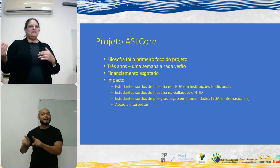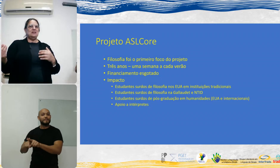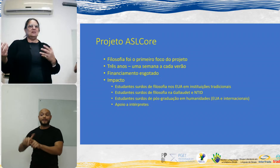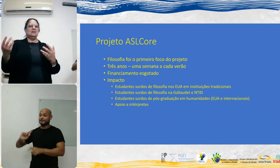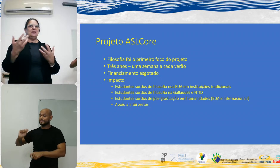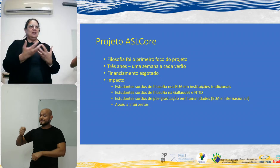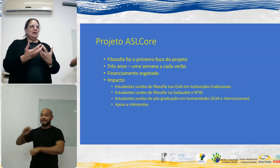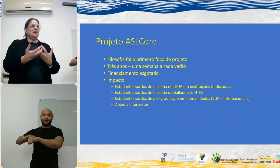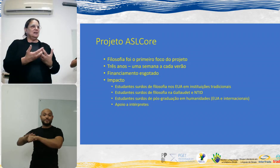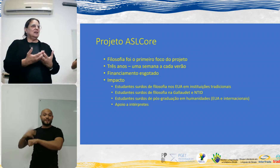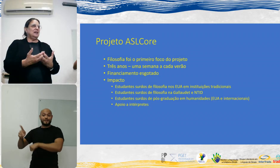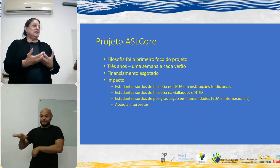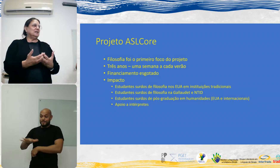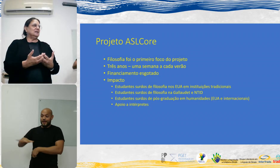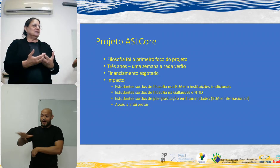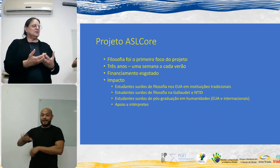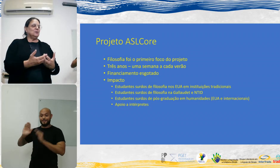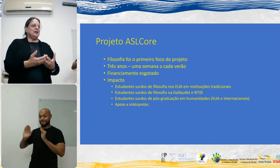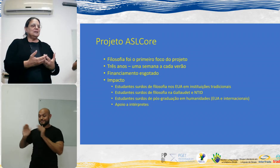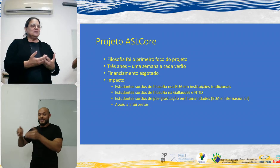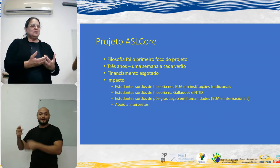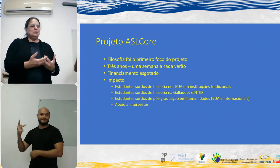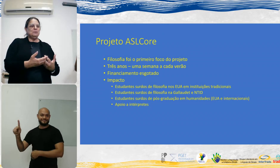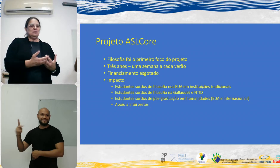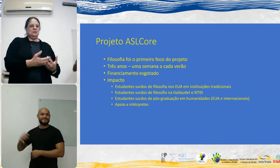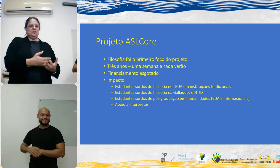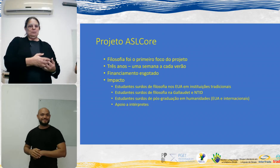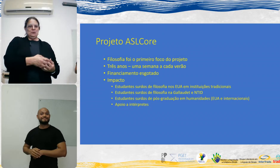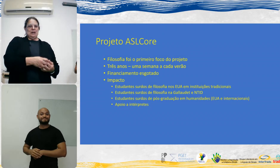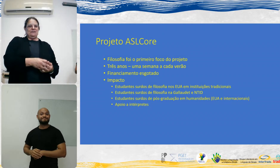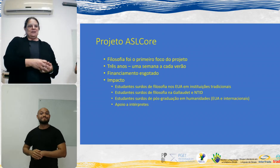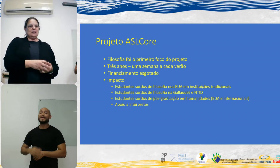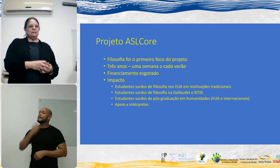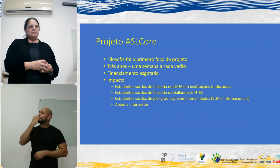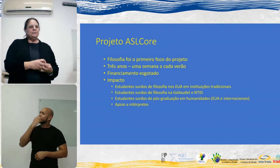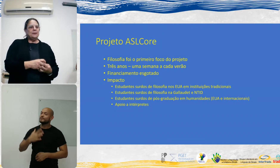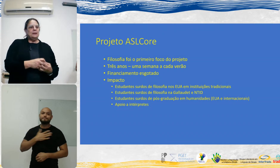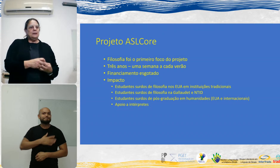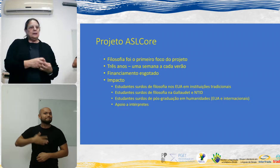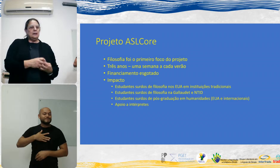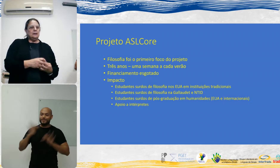their field and aligning it. So that's super, super gratifying.